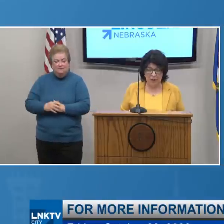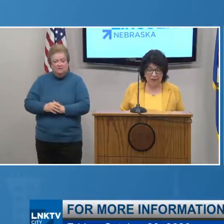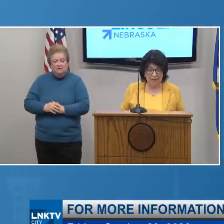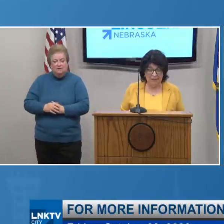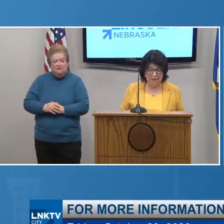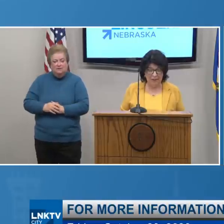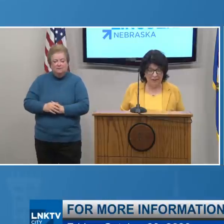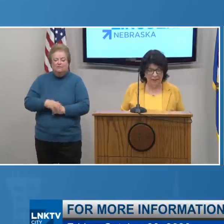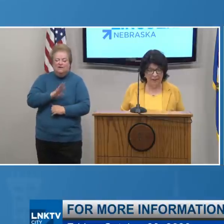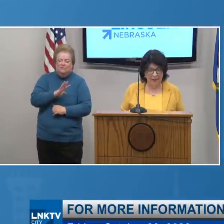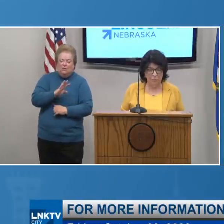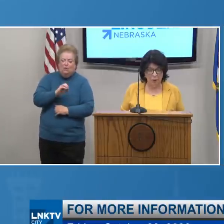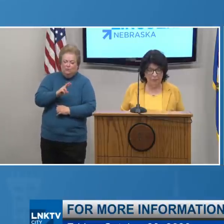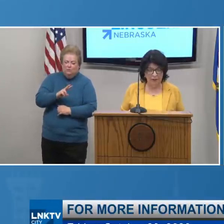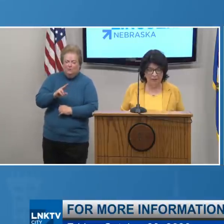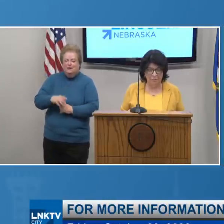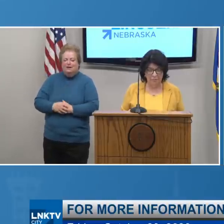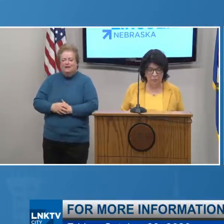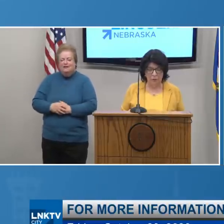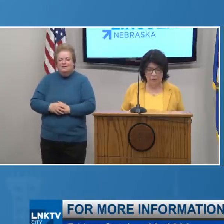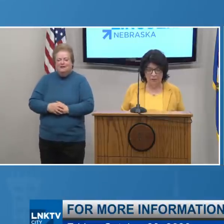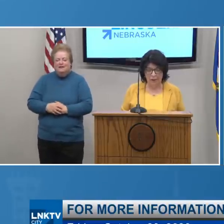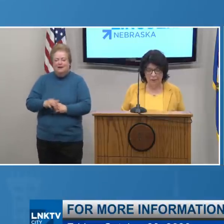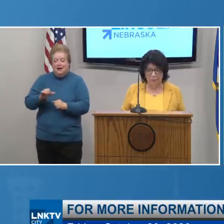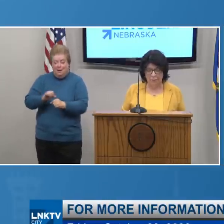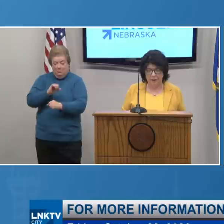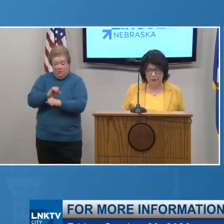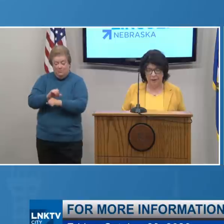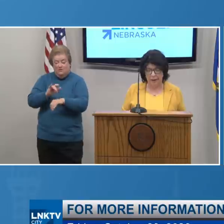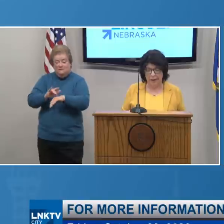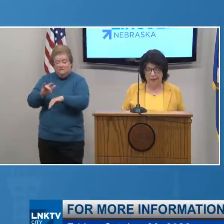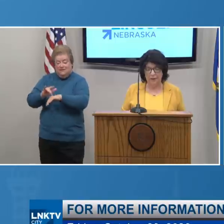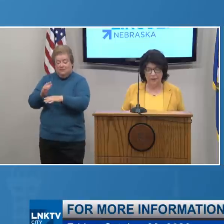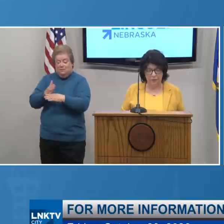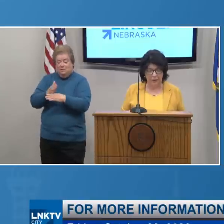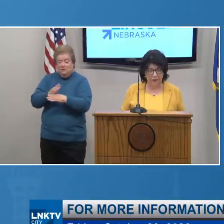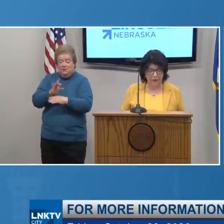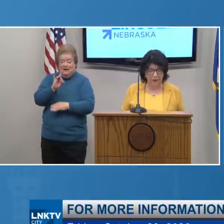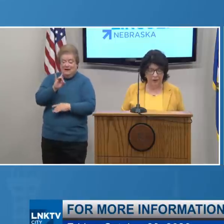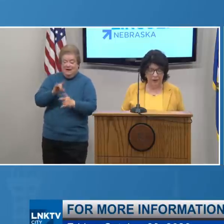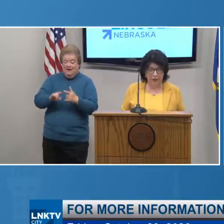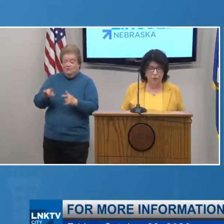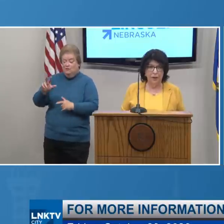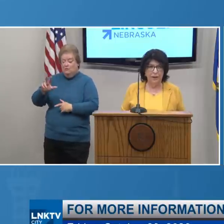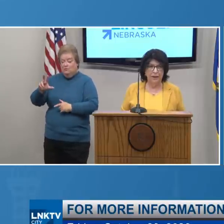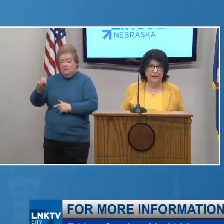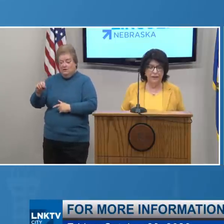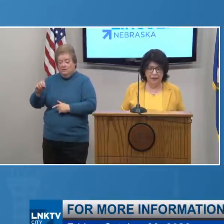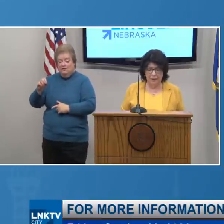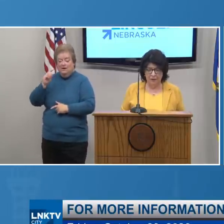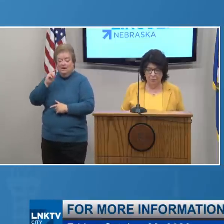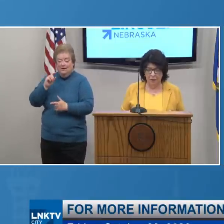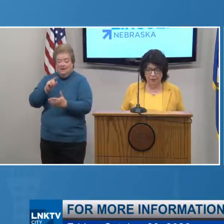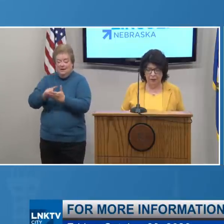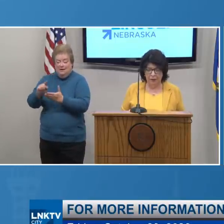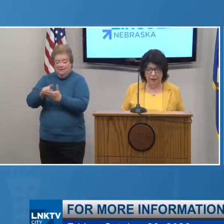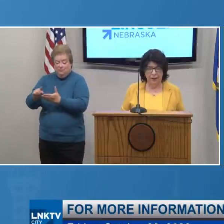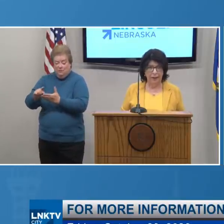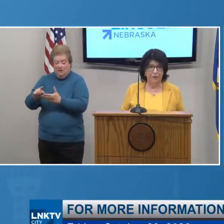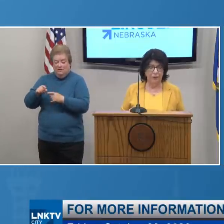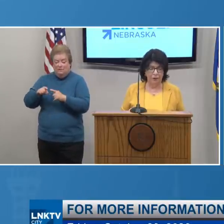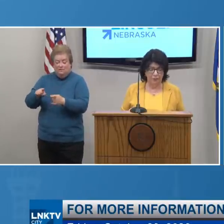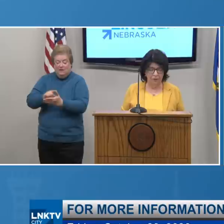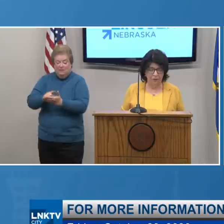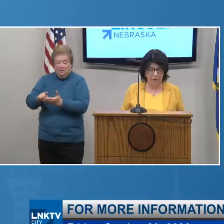402 that is appointments will be available between 8 to 3 30 weekdays at the health department